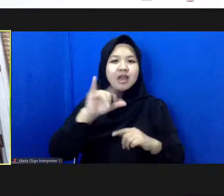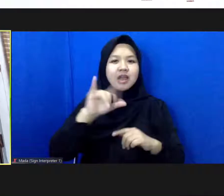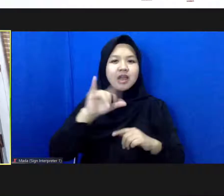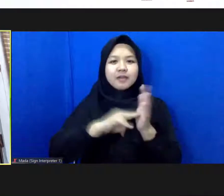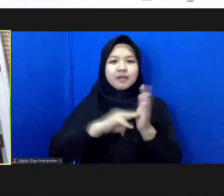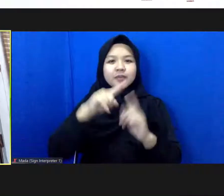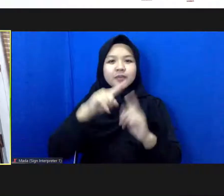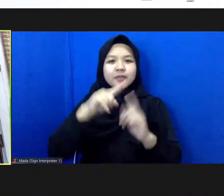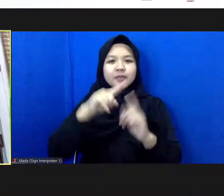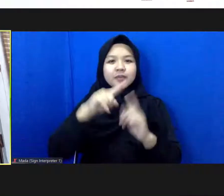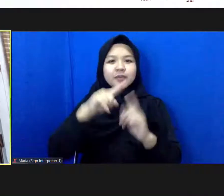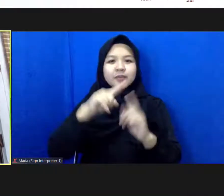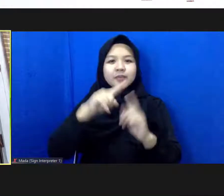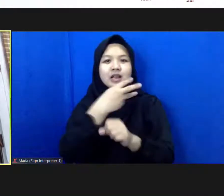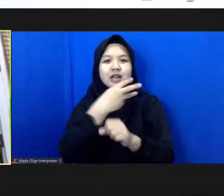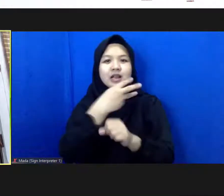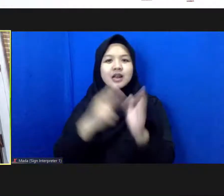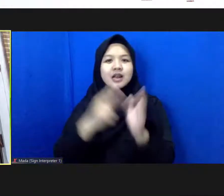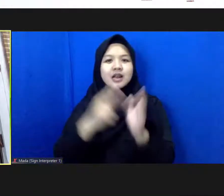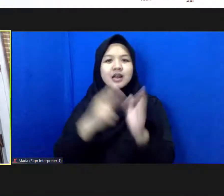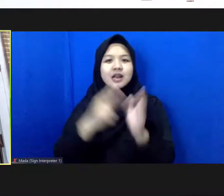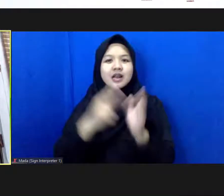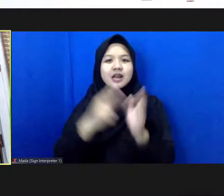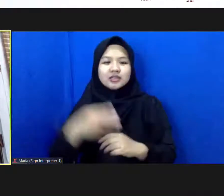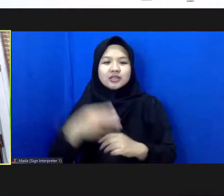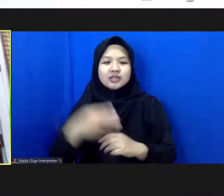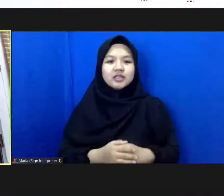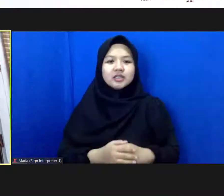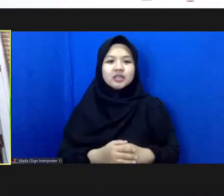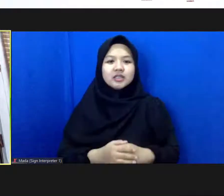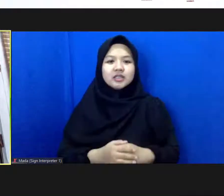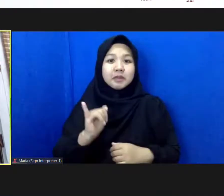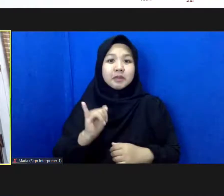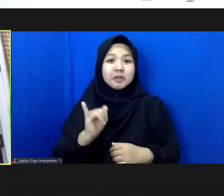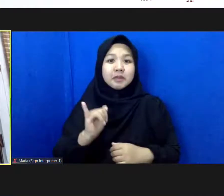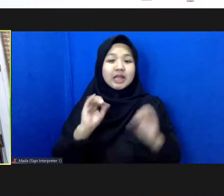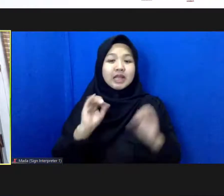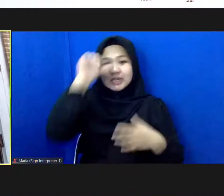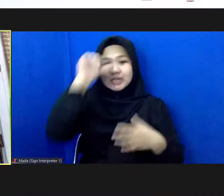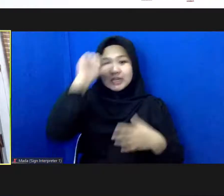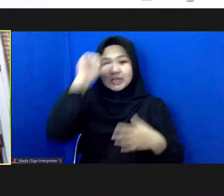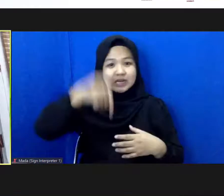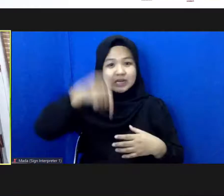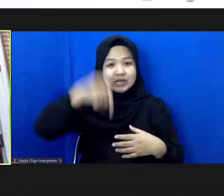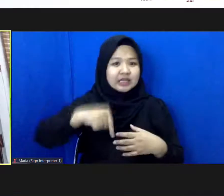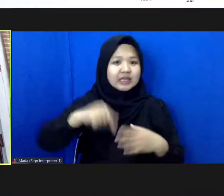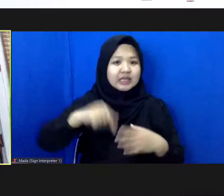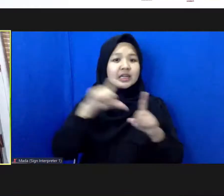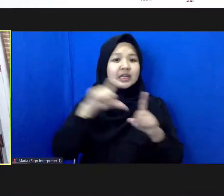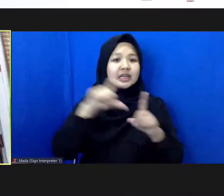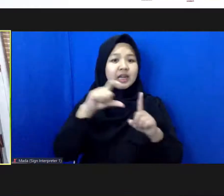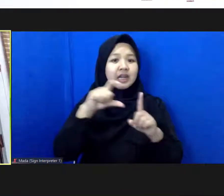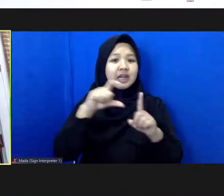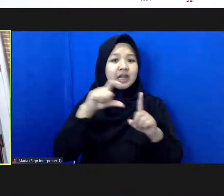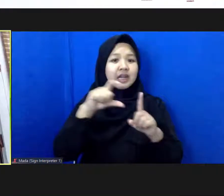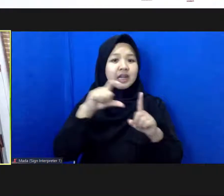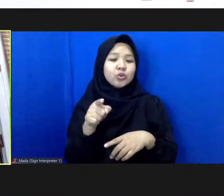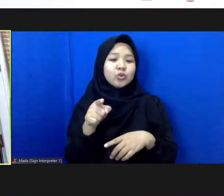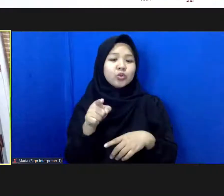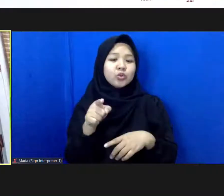area where it can impact based on the data which is received from